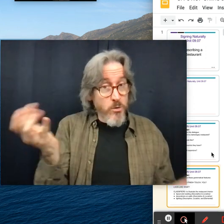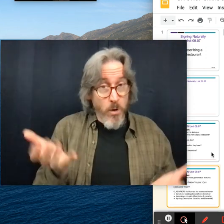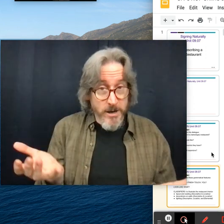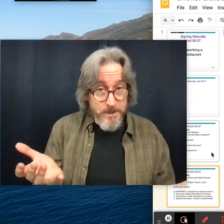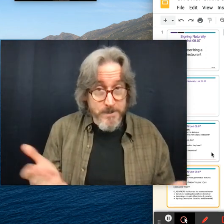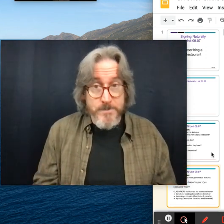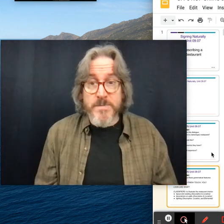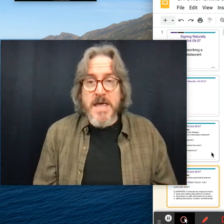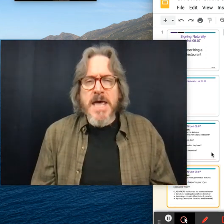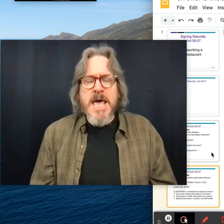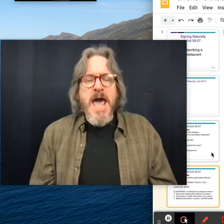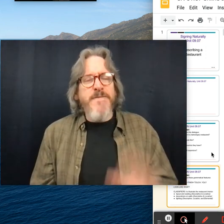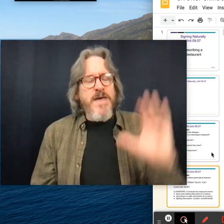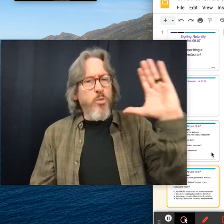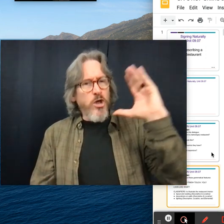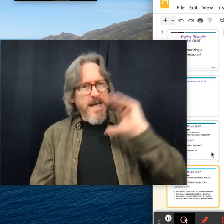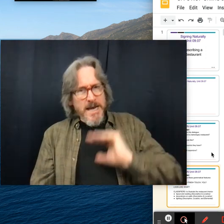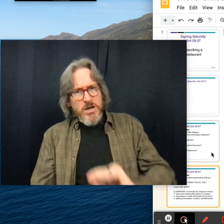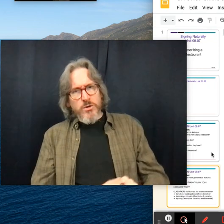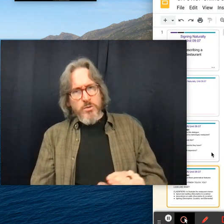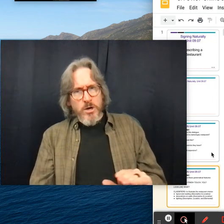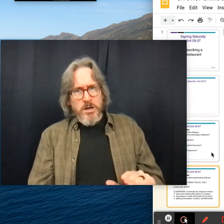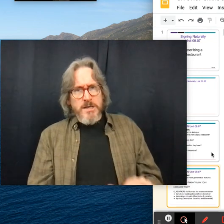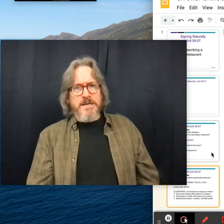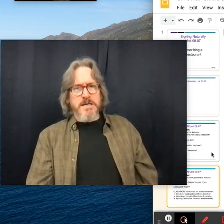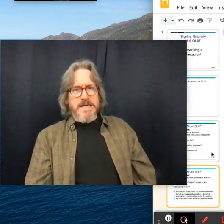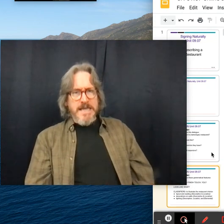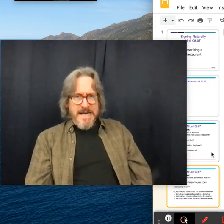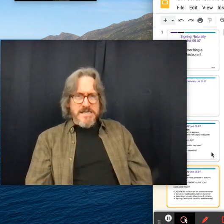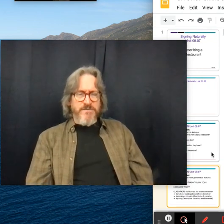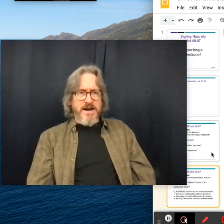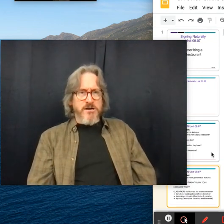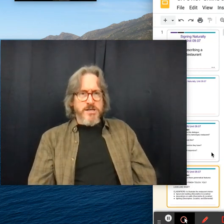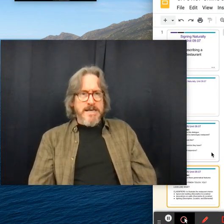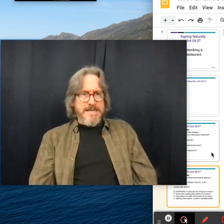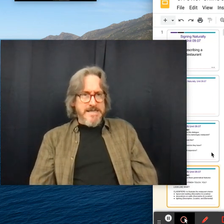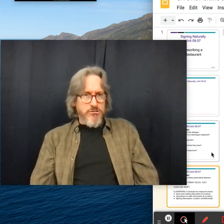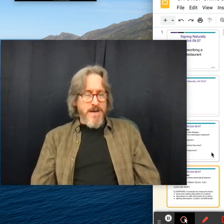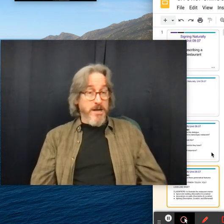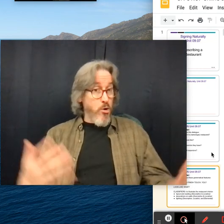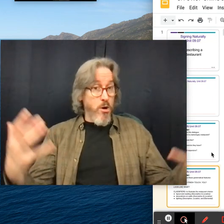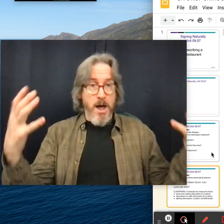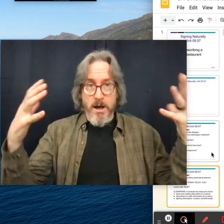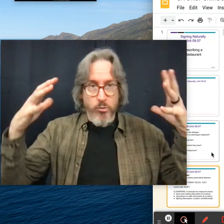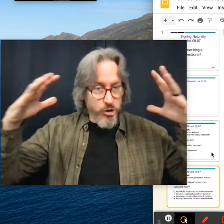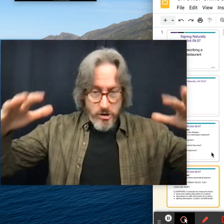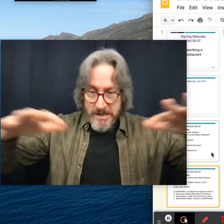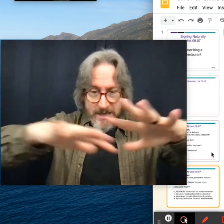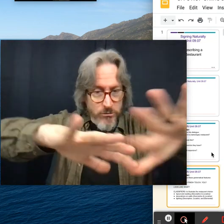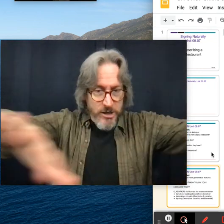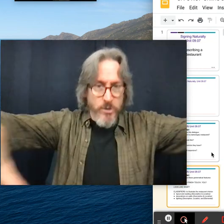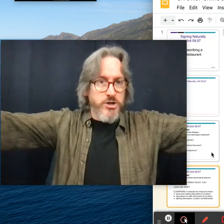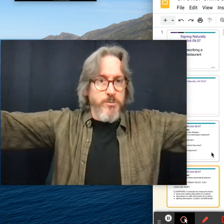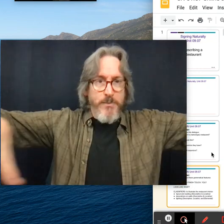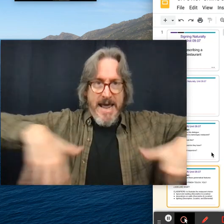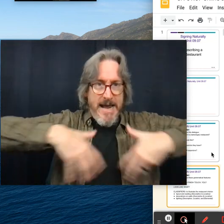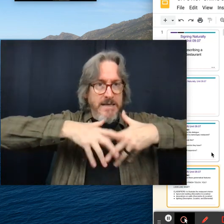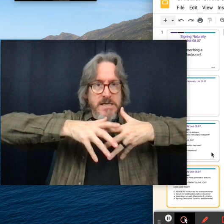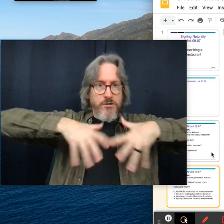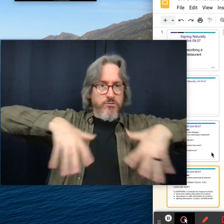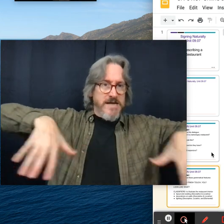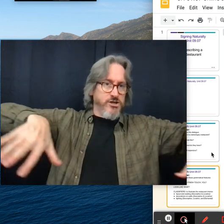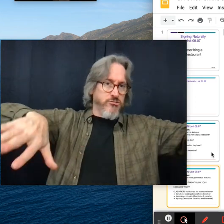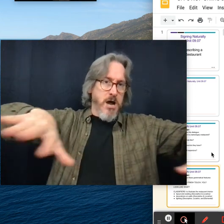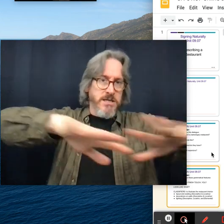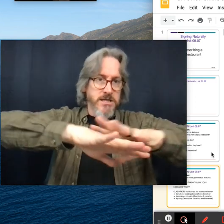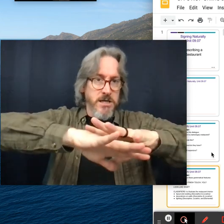Look like what? And then we'll get into classifiers, describing. We're literally going to paint